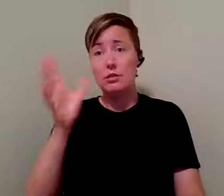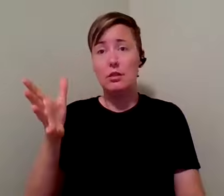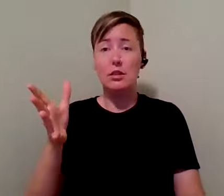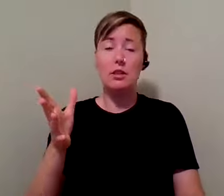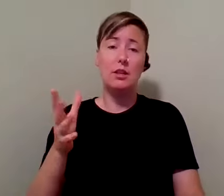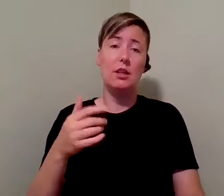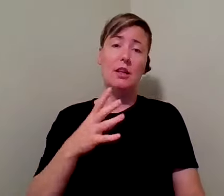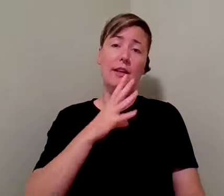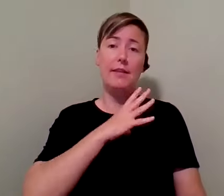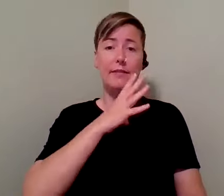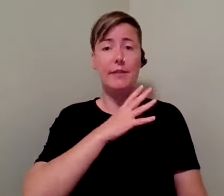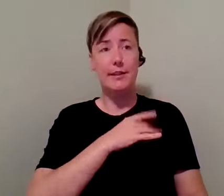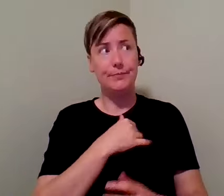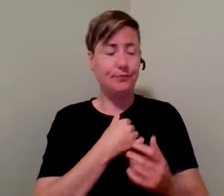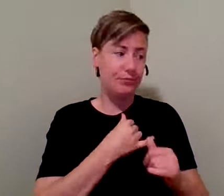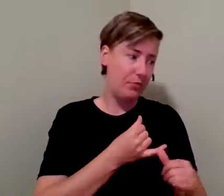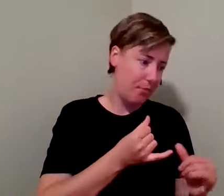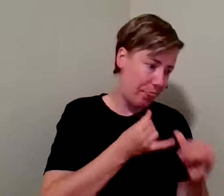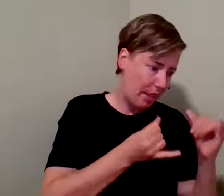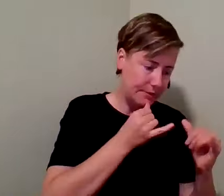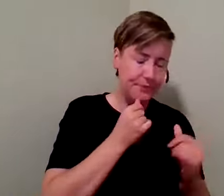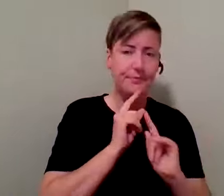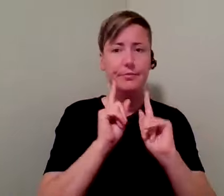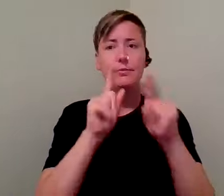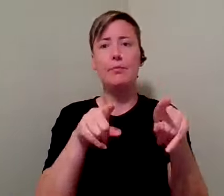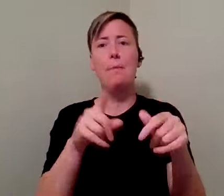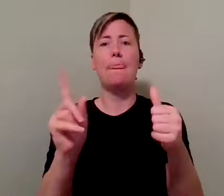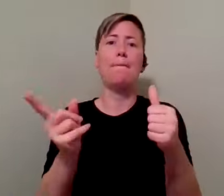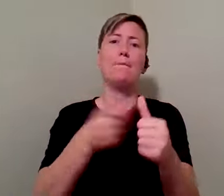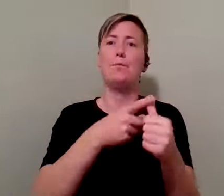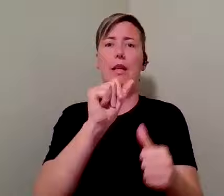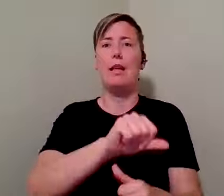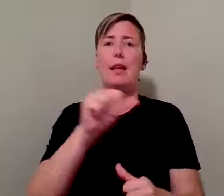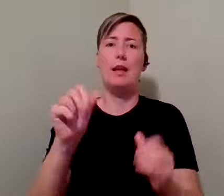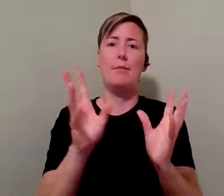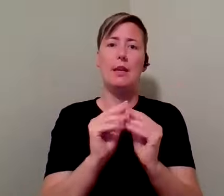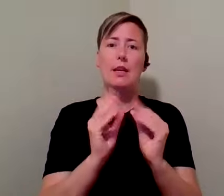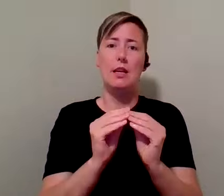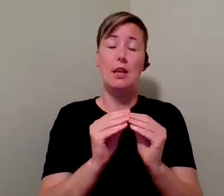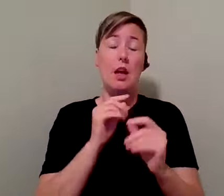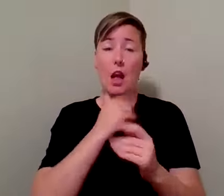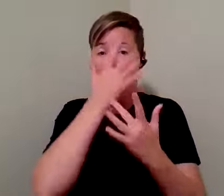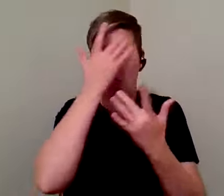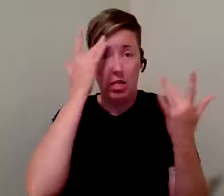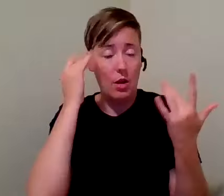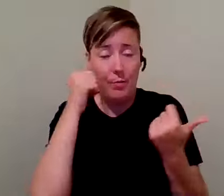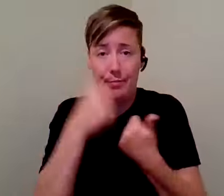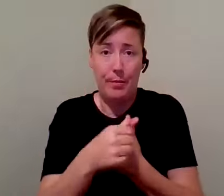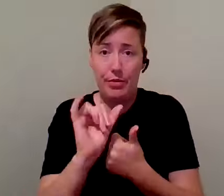to your first AA meeting. It was more than a couple of drinks because I don't know what happened at that meeting, but